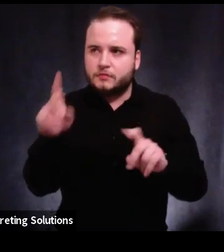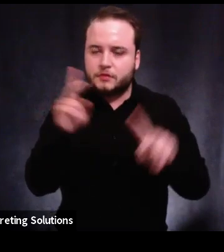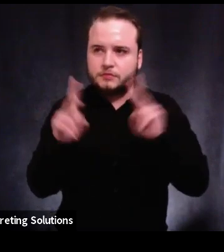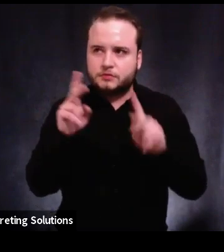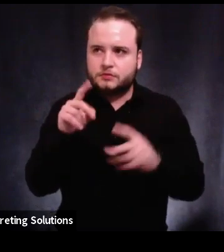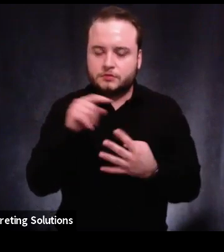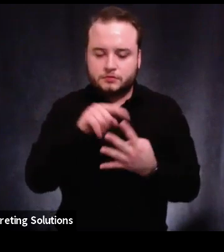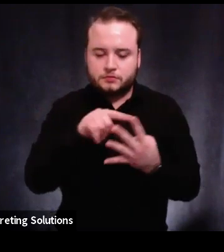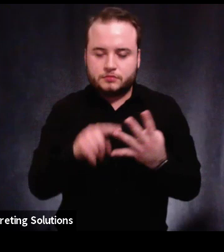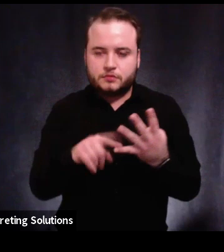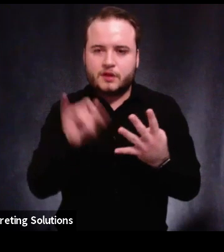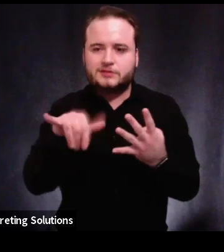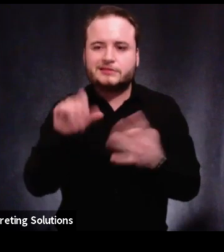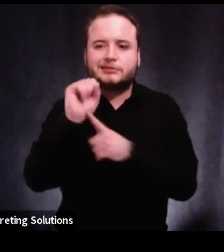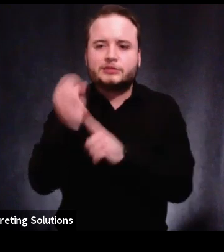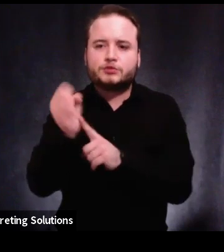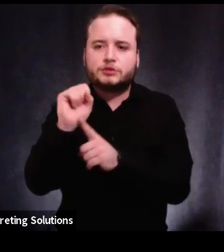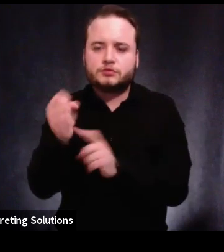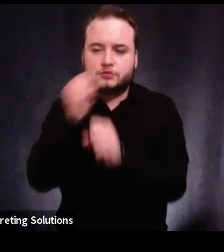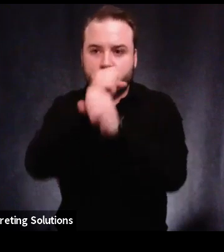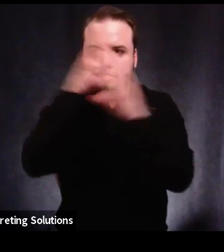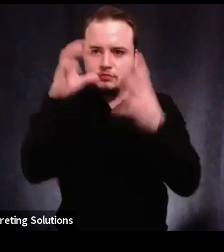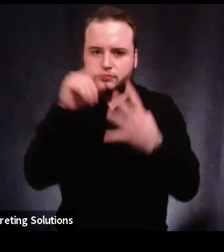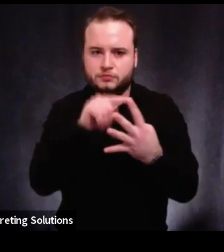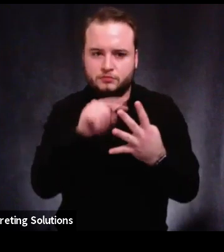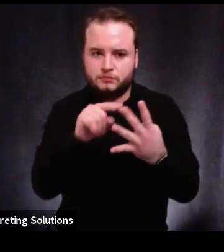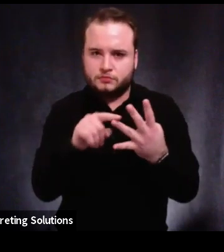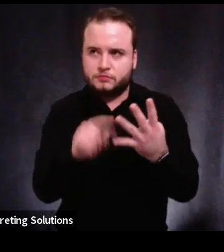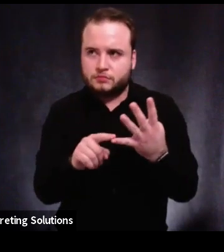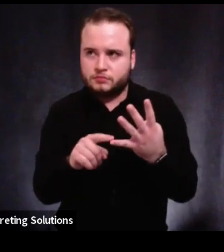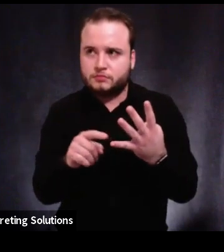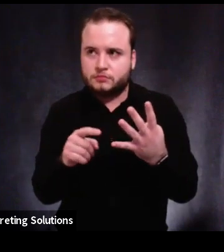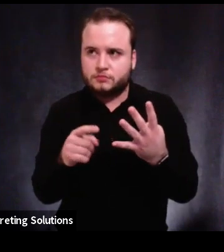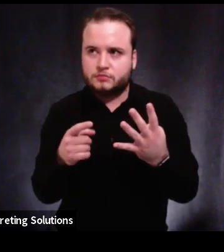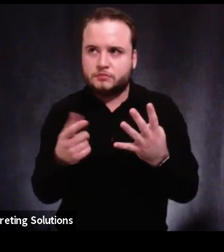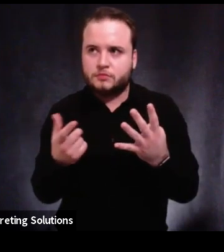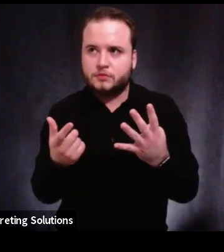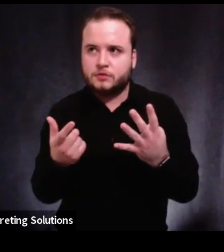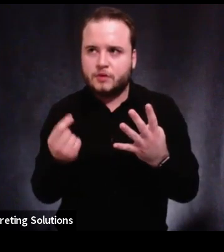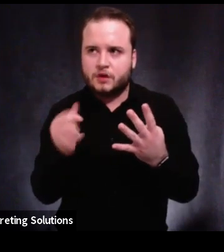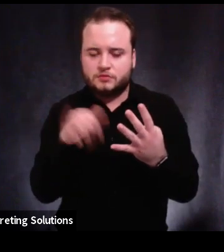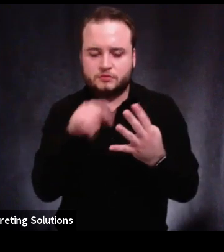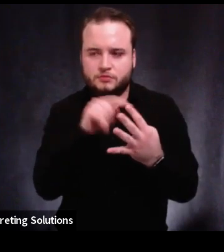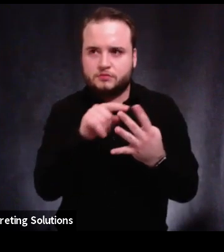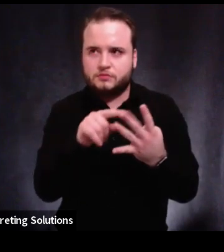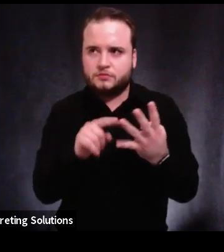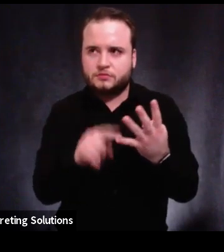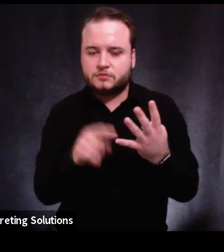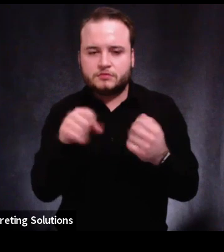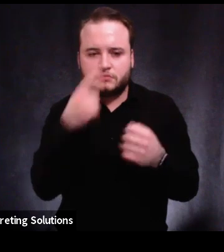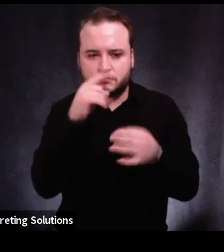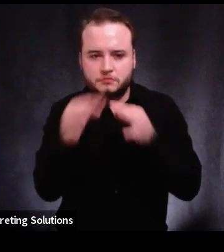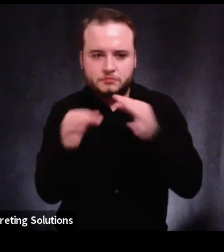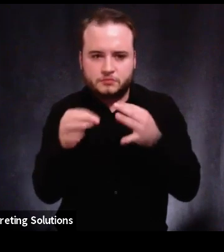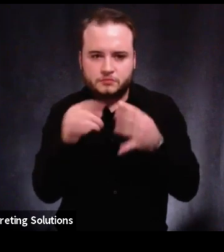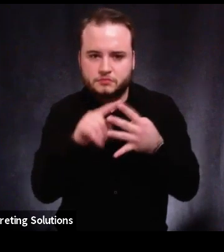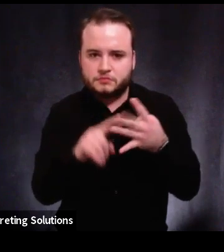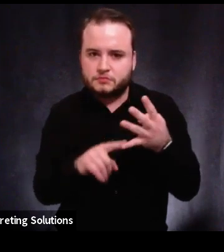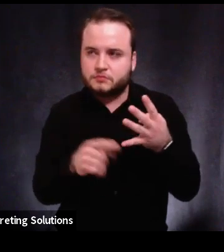of the slideshow that is now online is where those scenario details are. And then I just want to follow up for